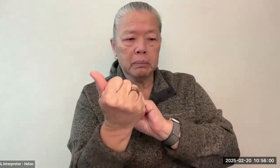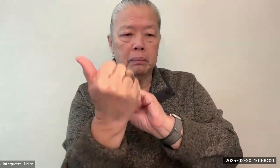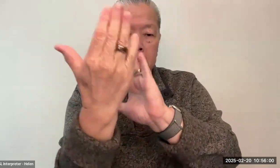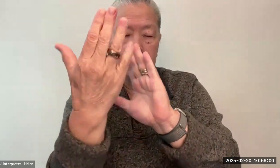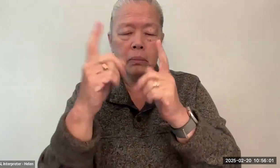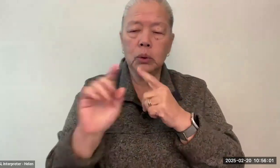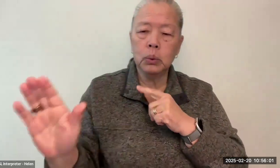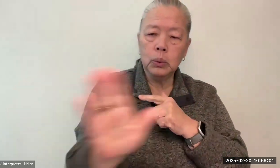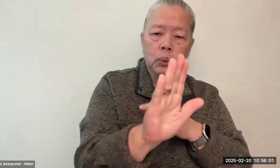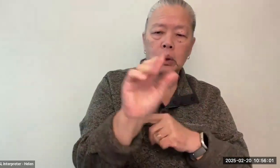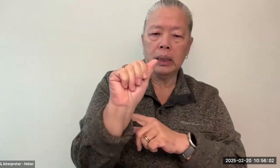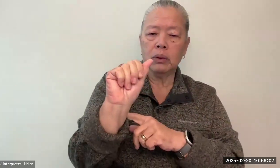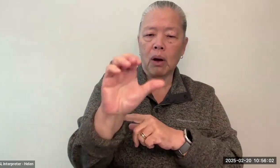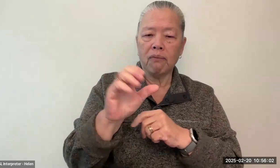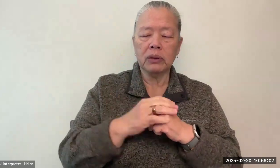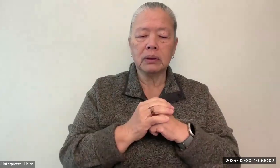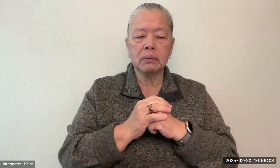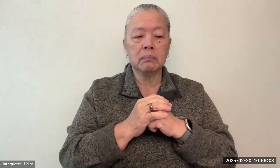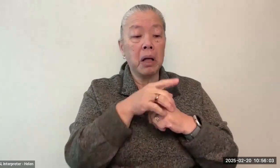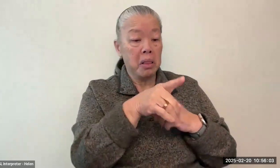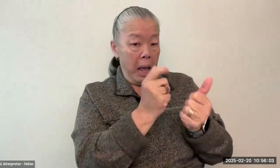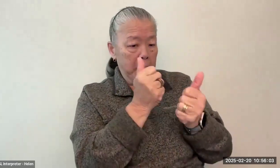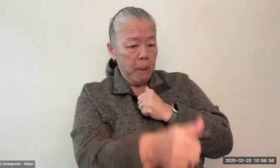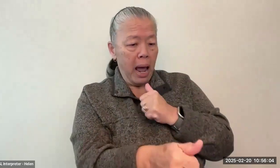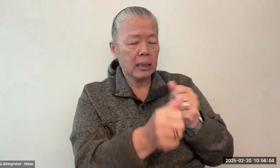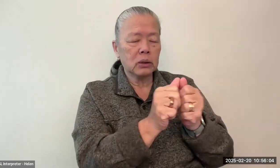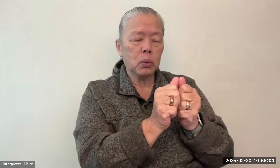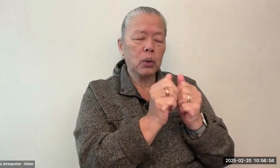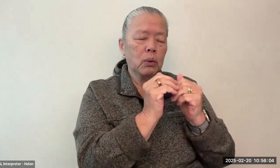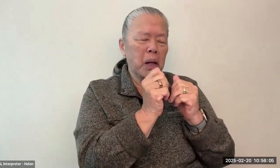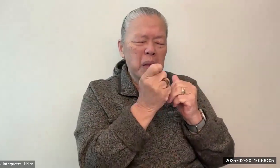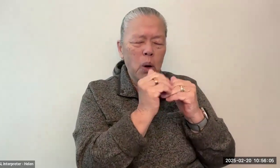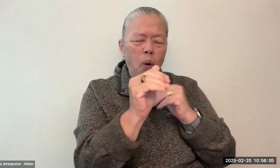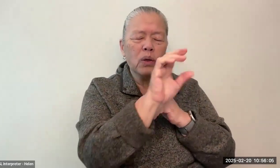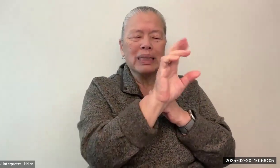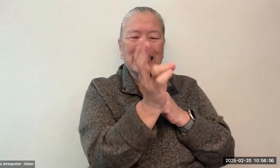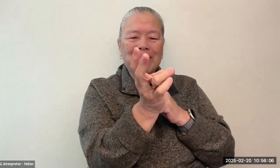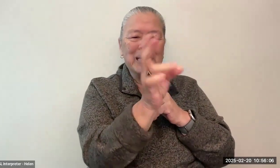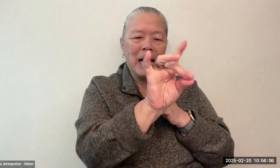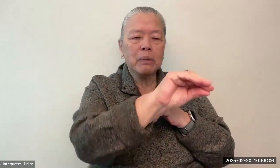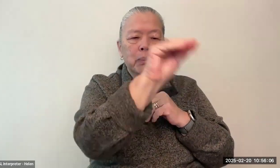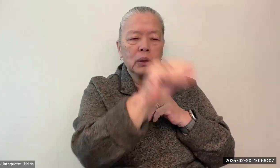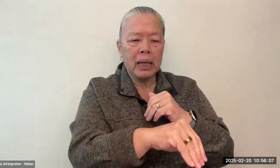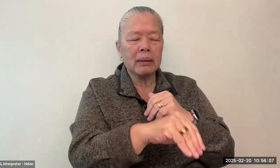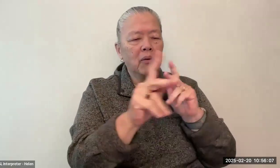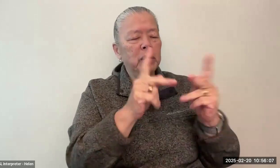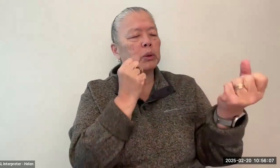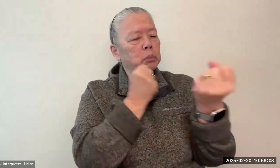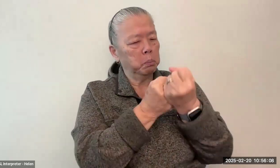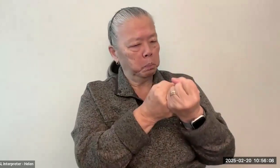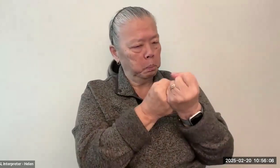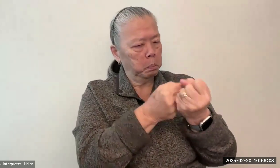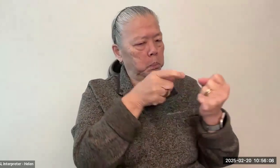annual conference. It passed with just over 78% of the votes in favor at the